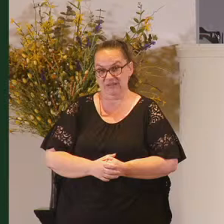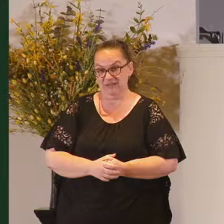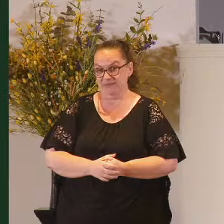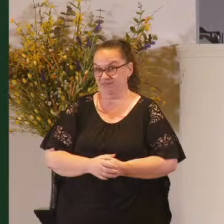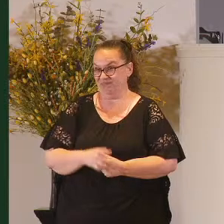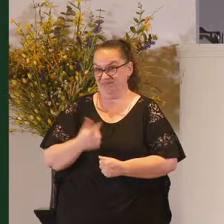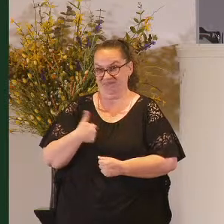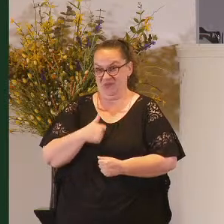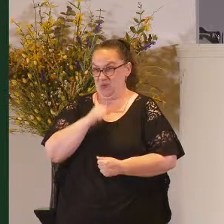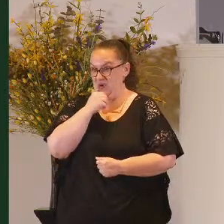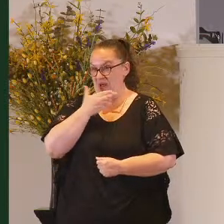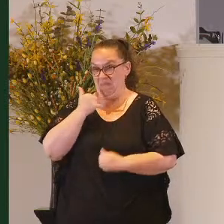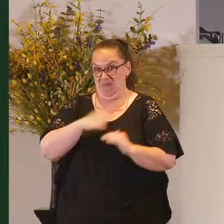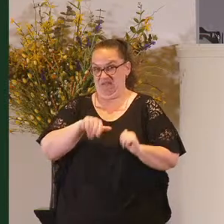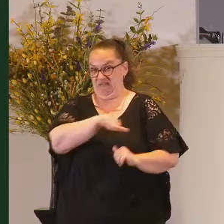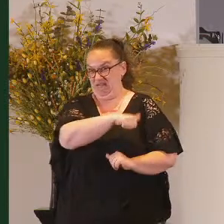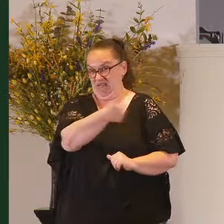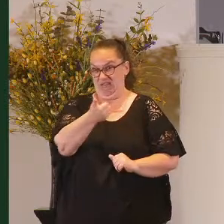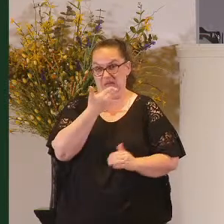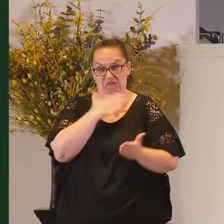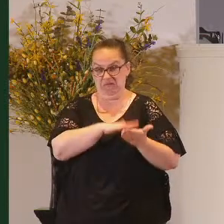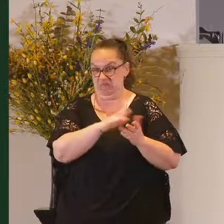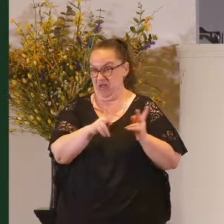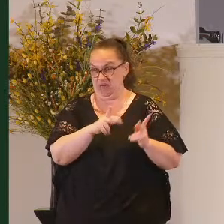we're no better than the Pharisees.